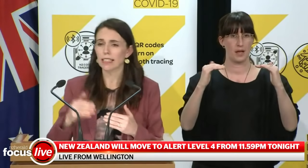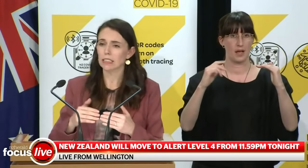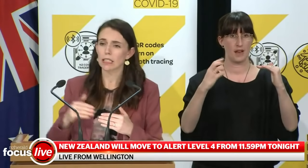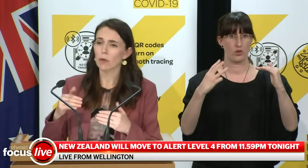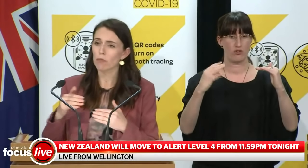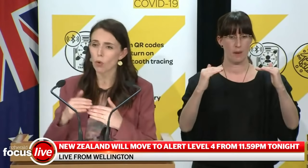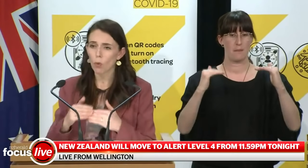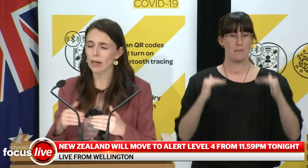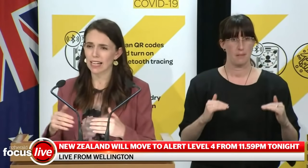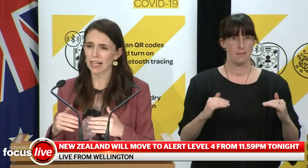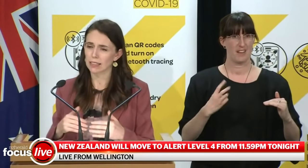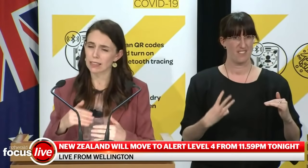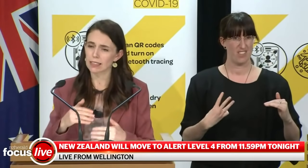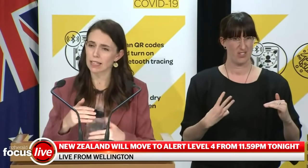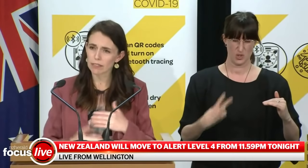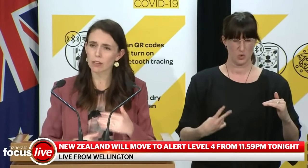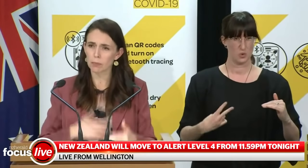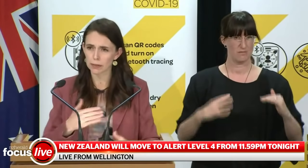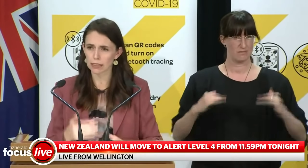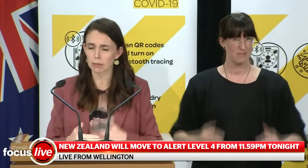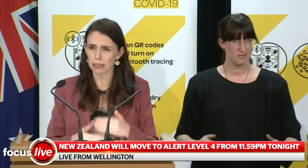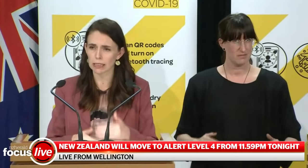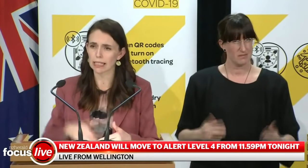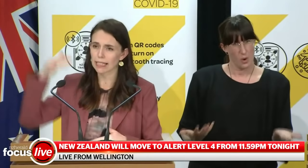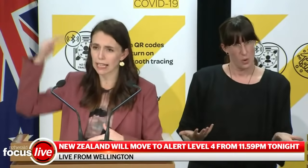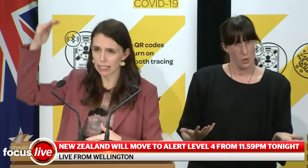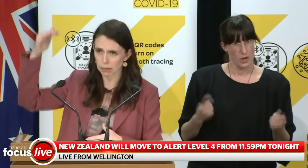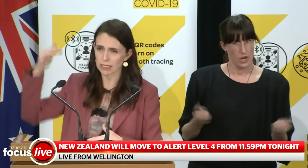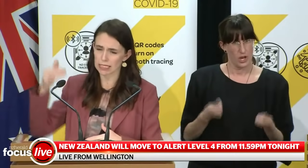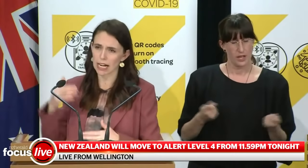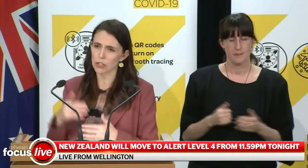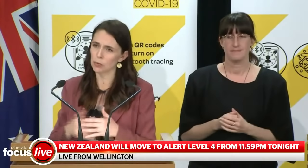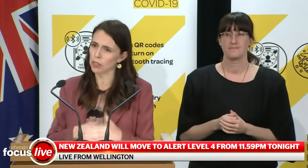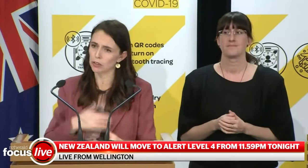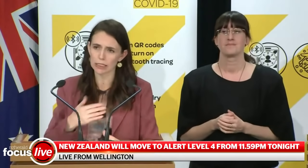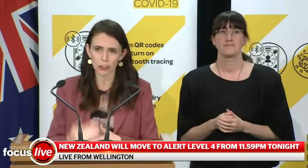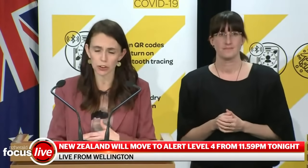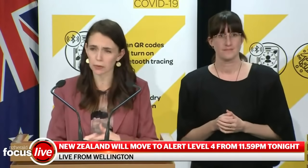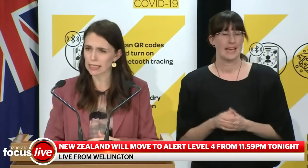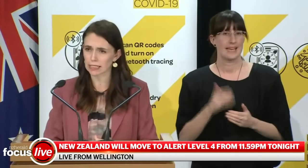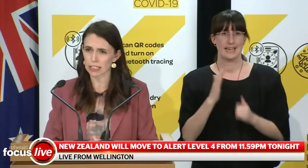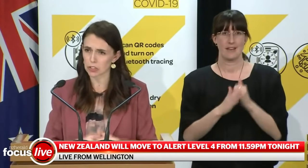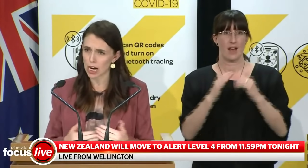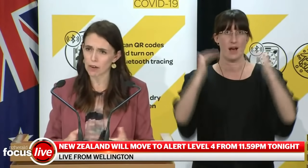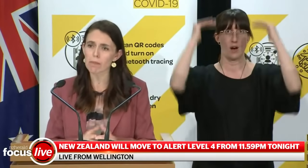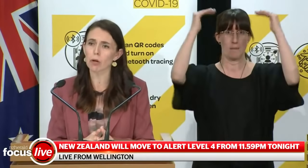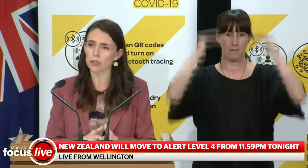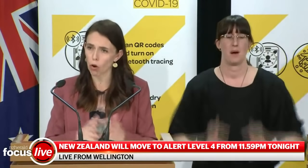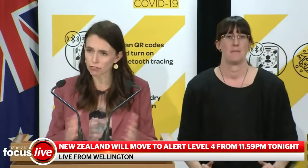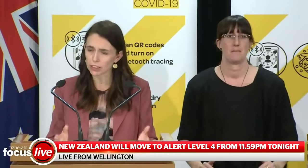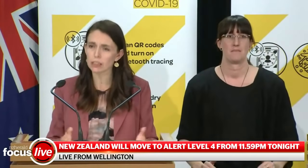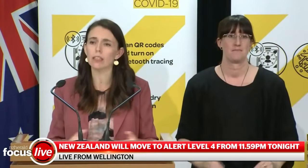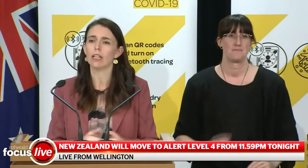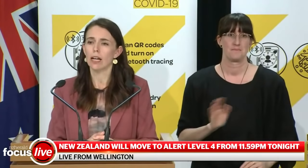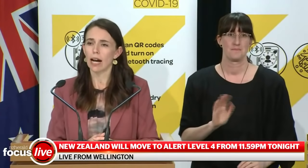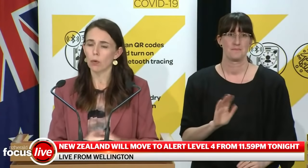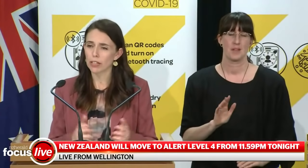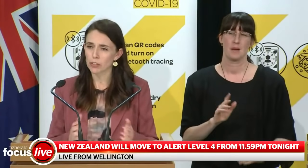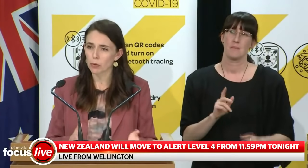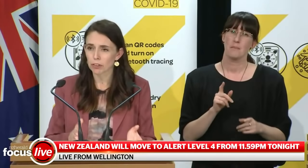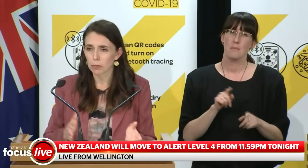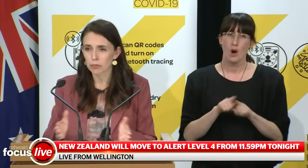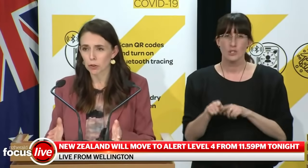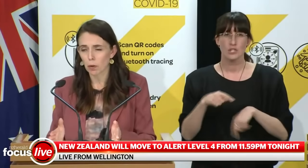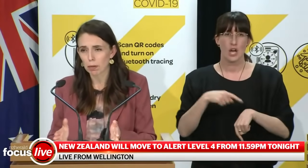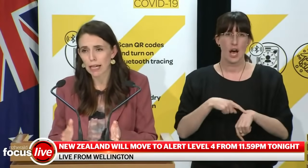general practice that we've always taken is a level of predictability, and that has been staged. We don't tend to do anything that's jarring most often. We